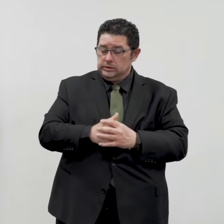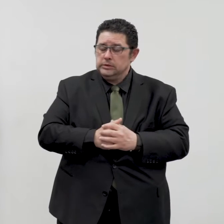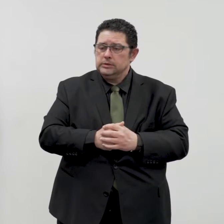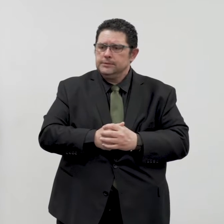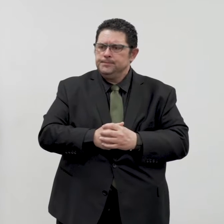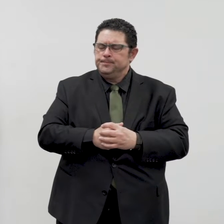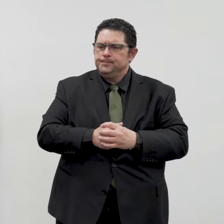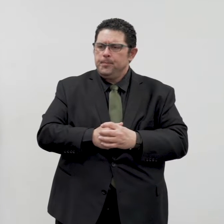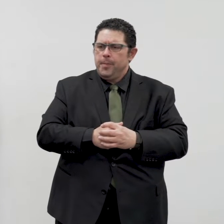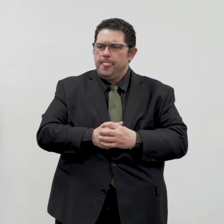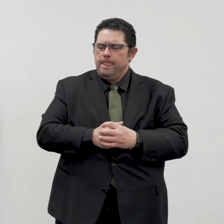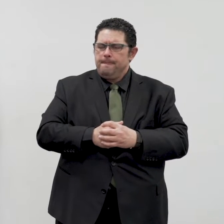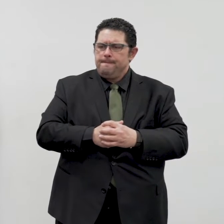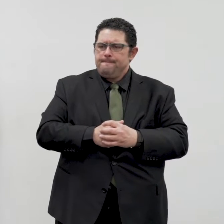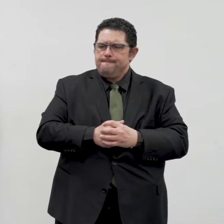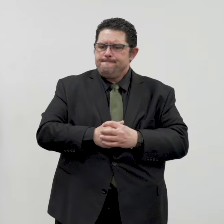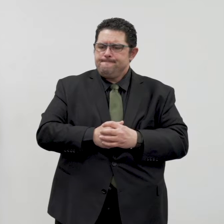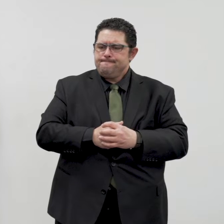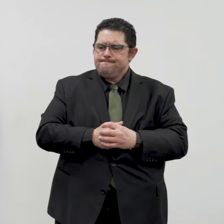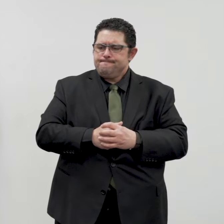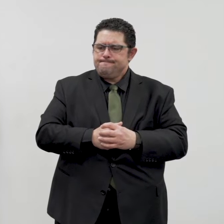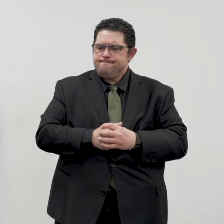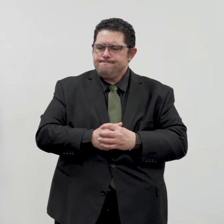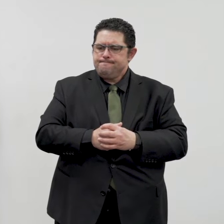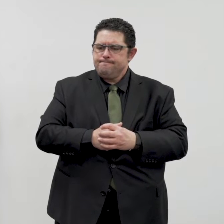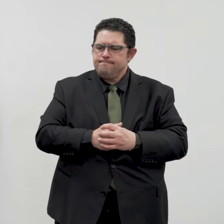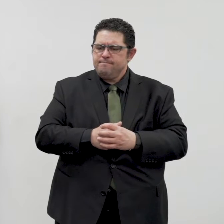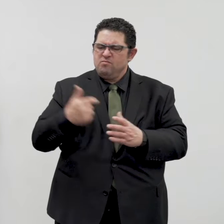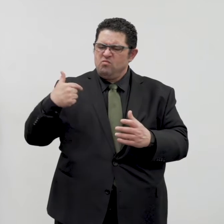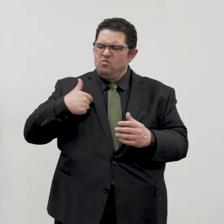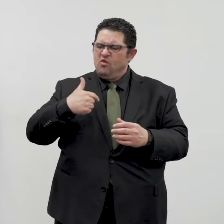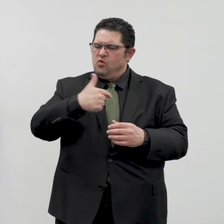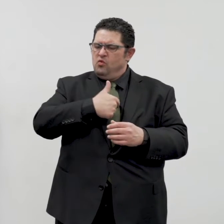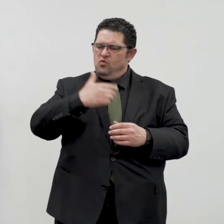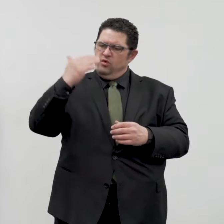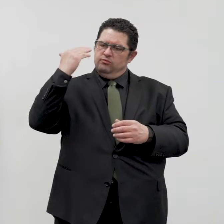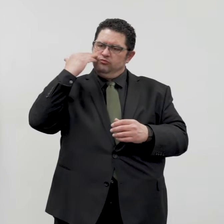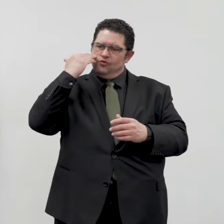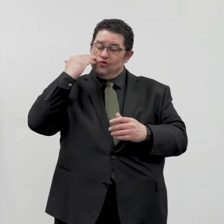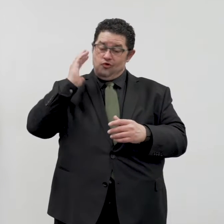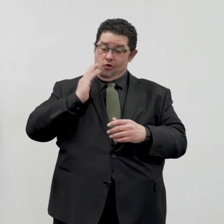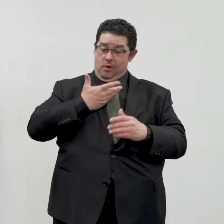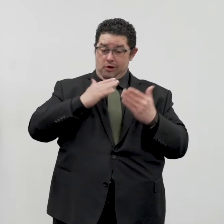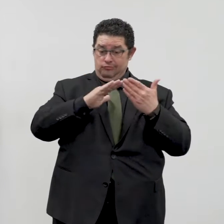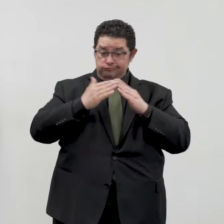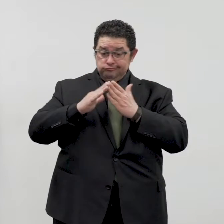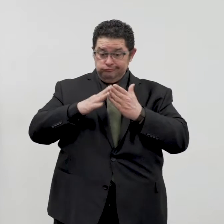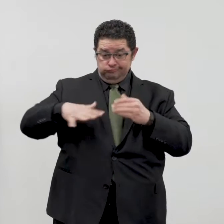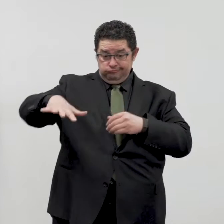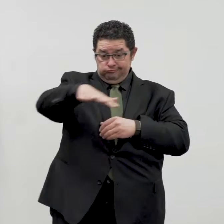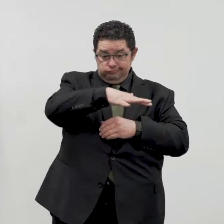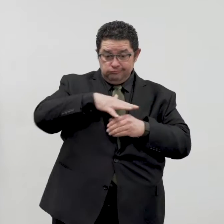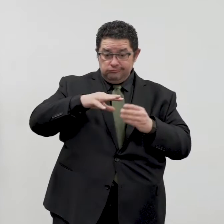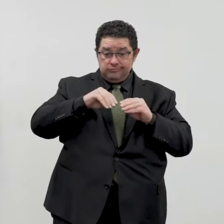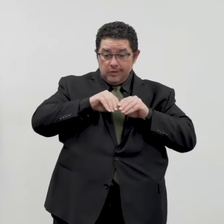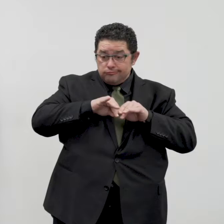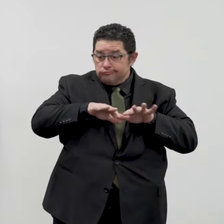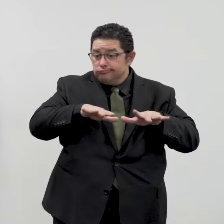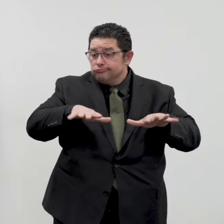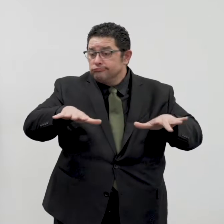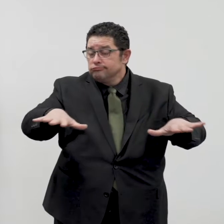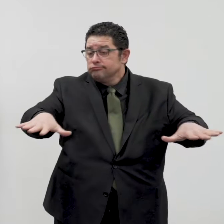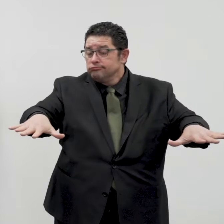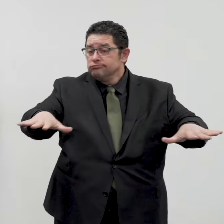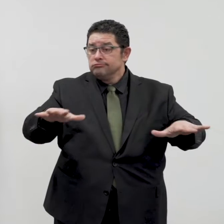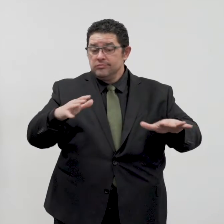We can determine how far-reaching this virus is to our community, to our residents, and then with proper care begin to stem the tide of this